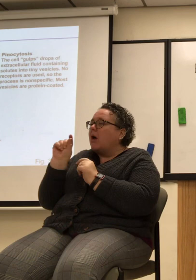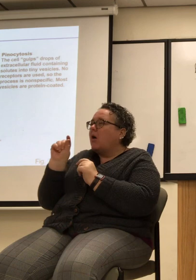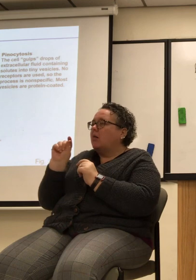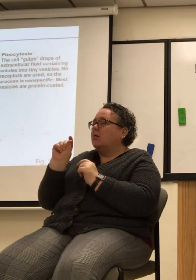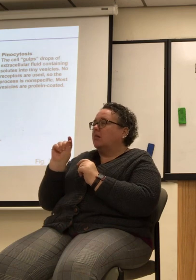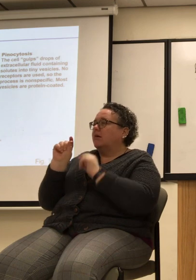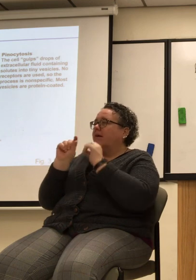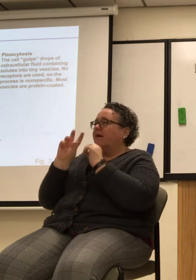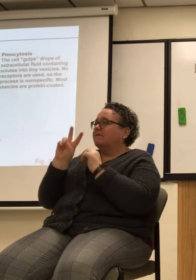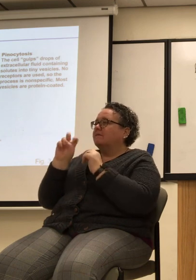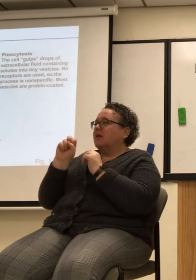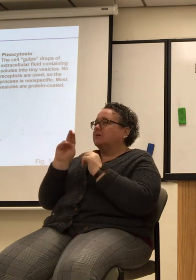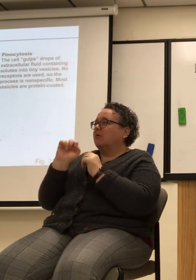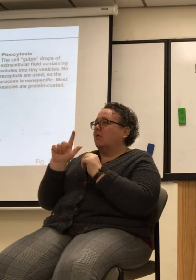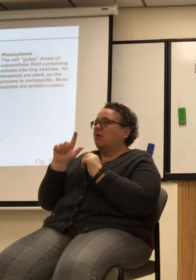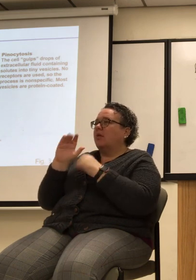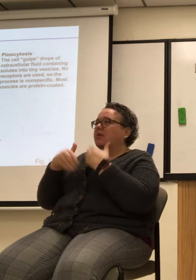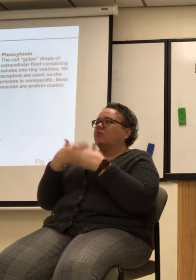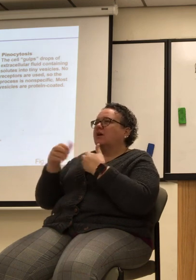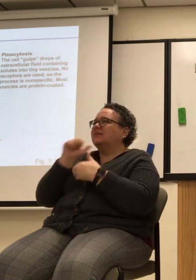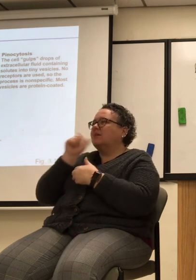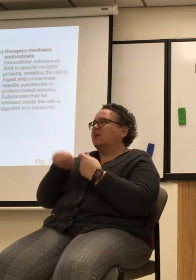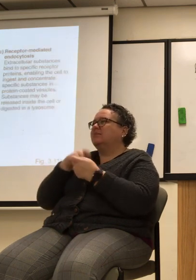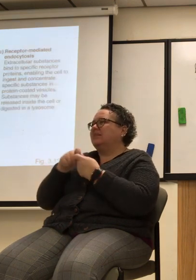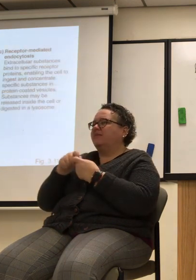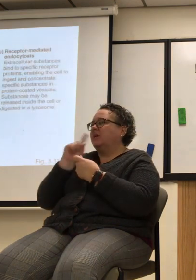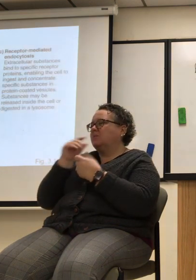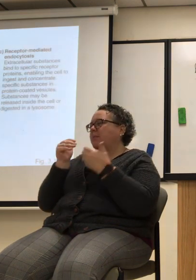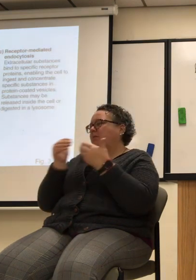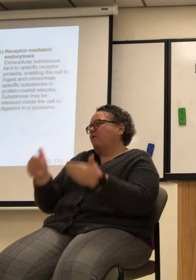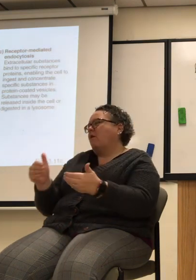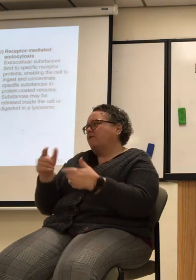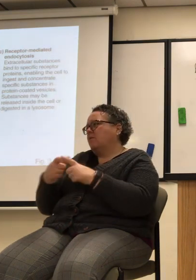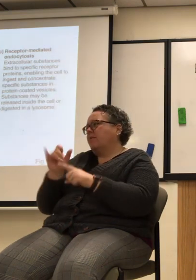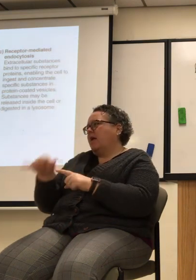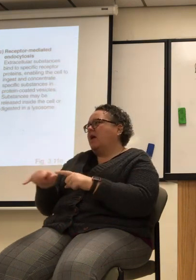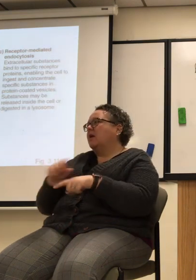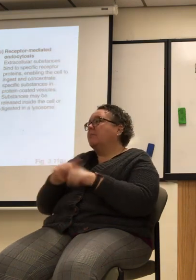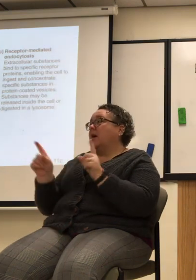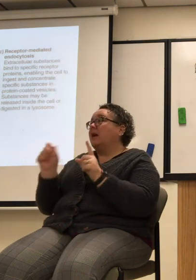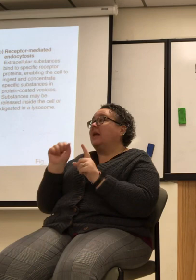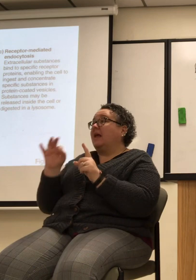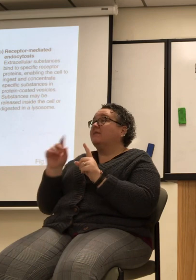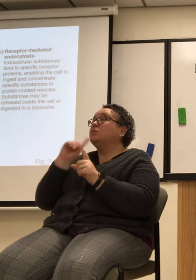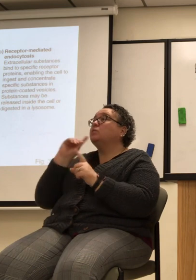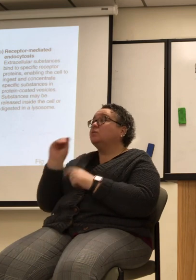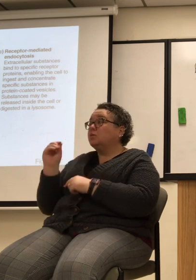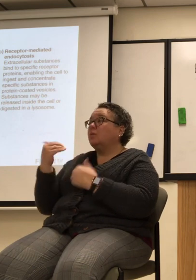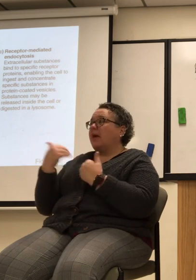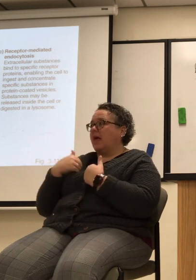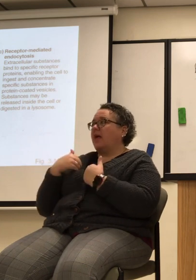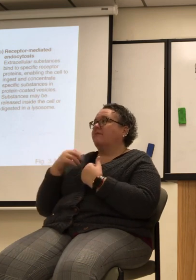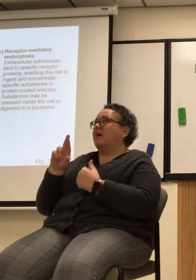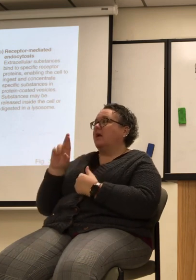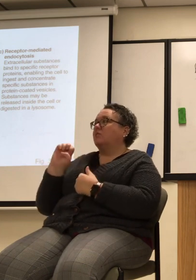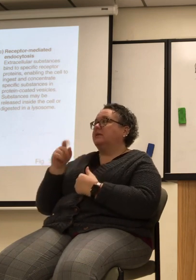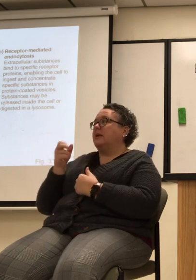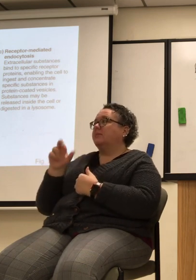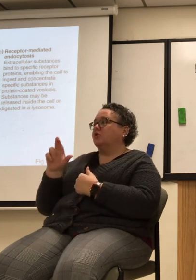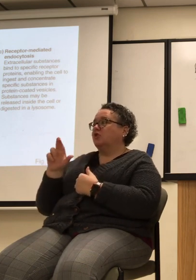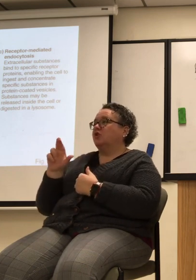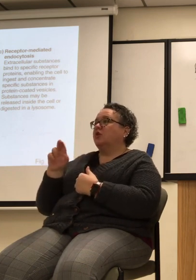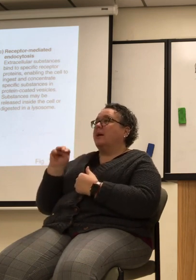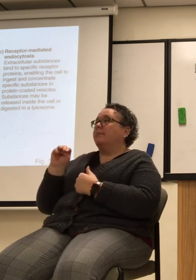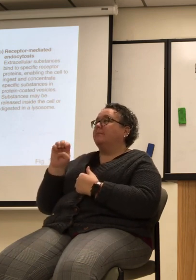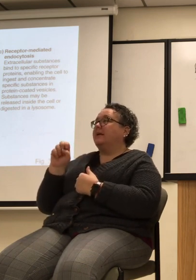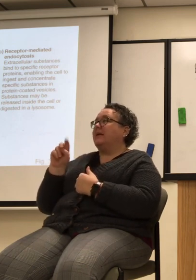is non-specific, so I'll just move on from that. But if you do have a receptor-mediated